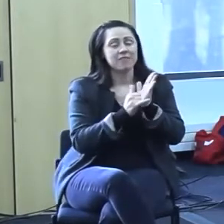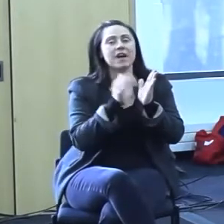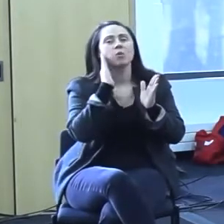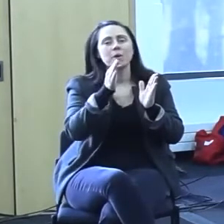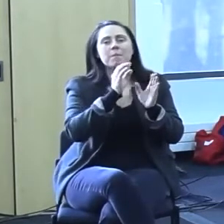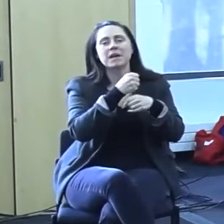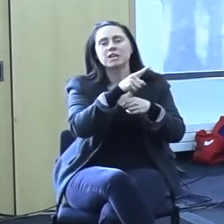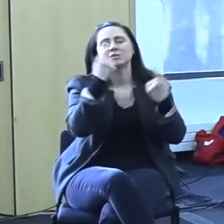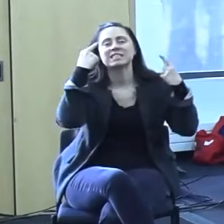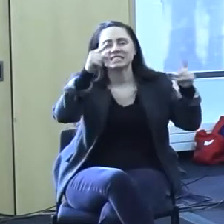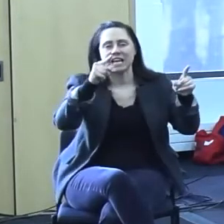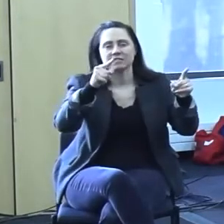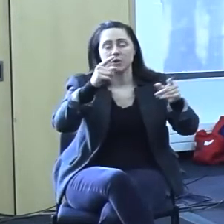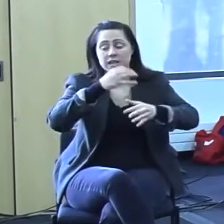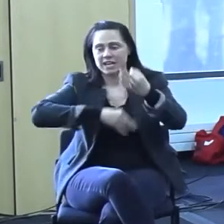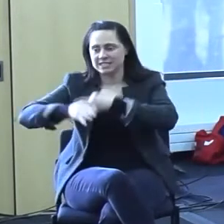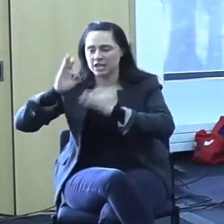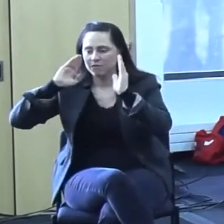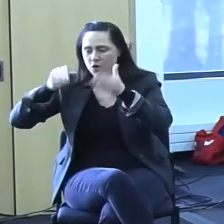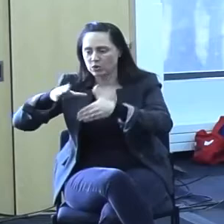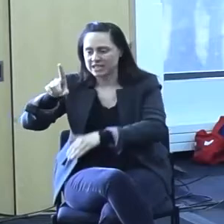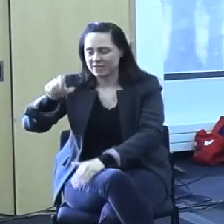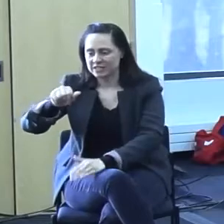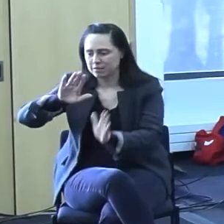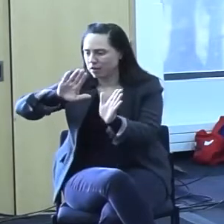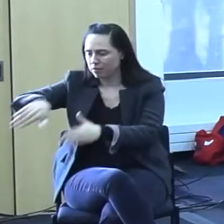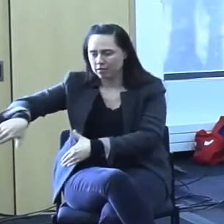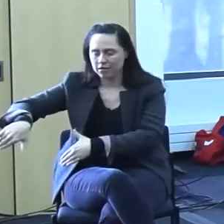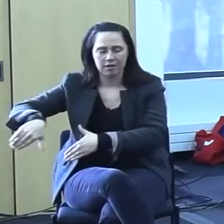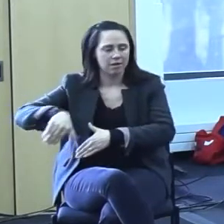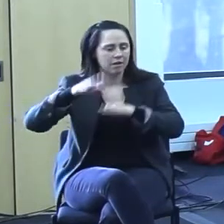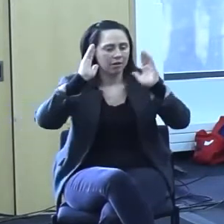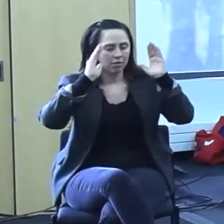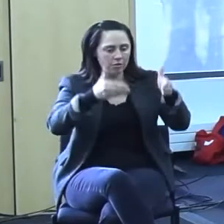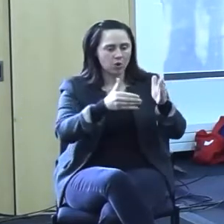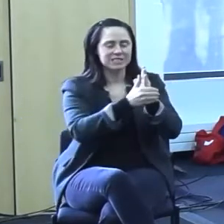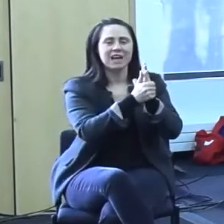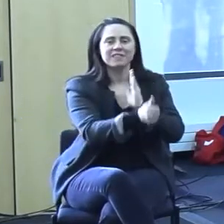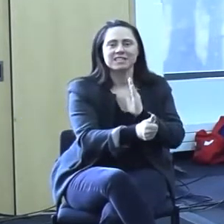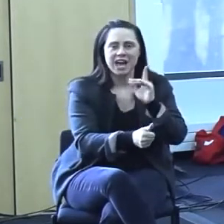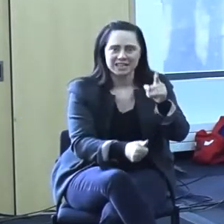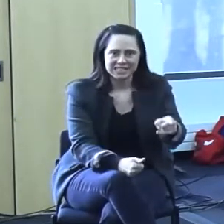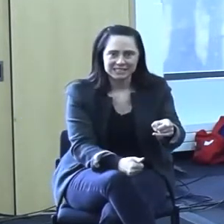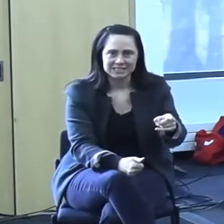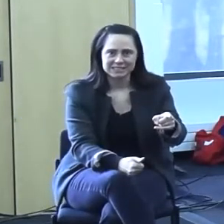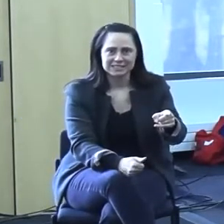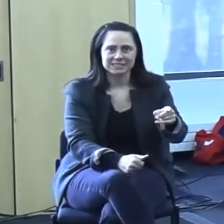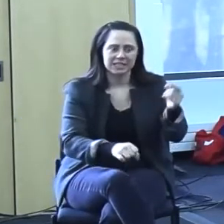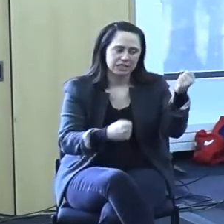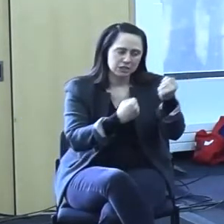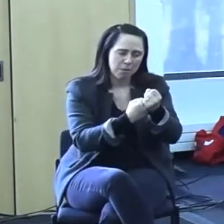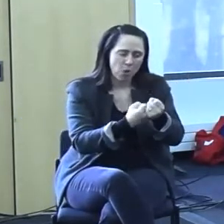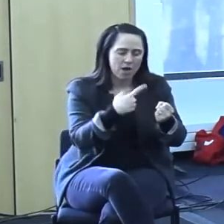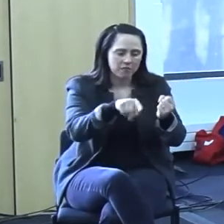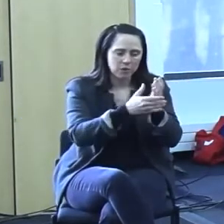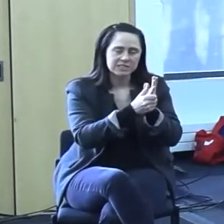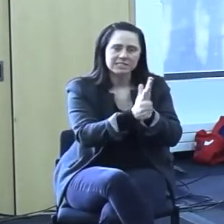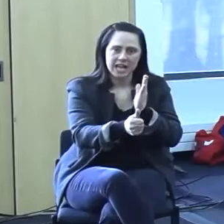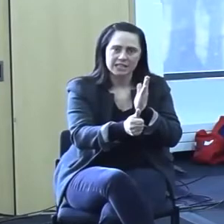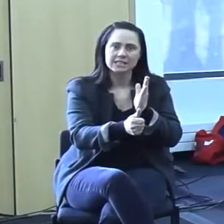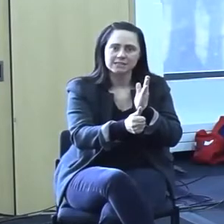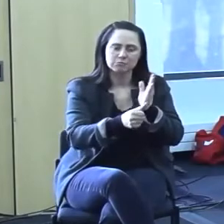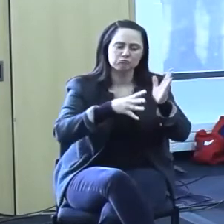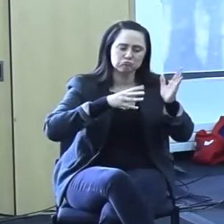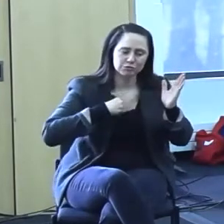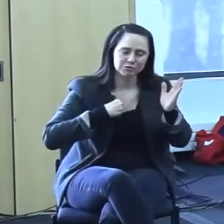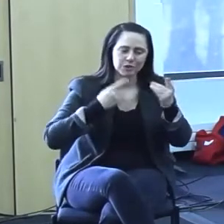of concentrating on a disability, we need to concentrate on the talents and support those talents while